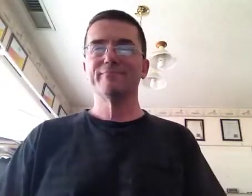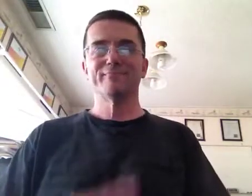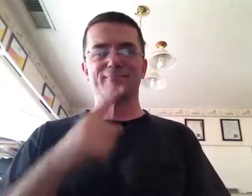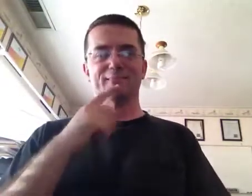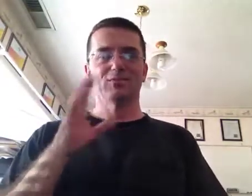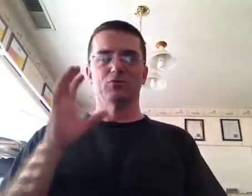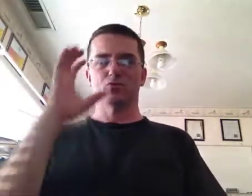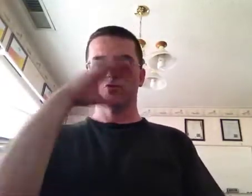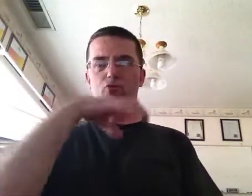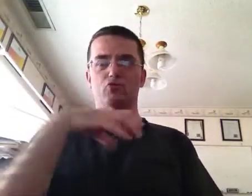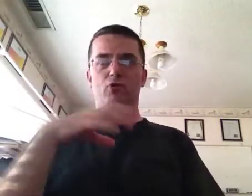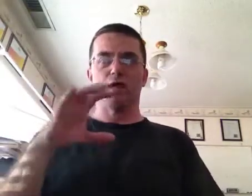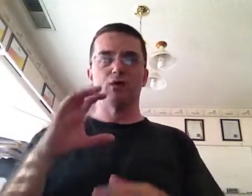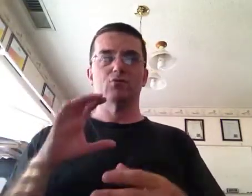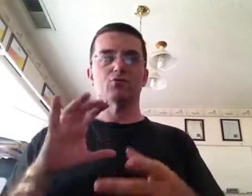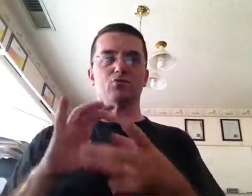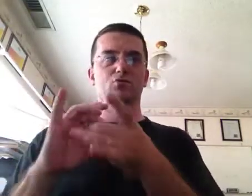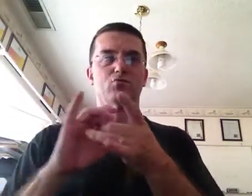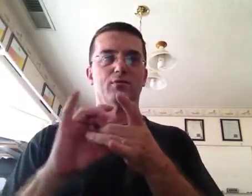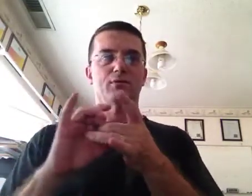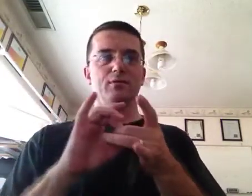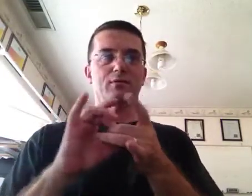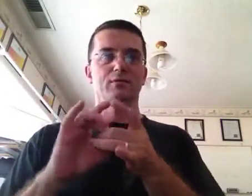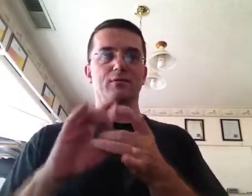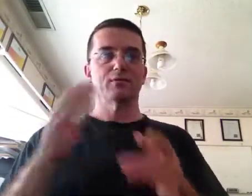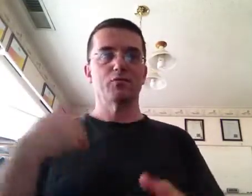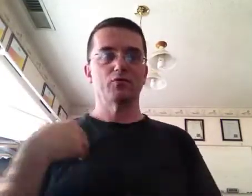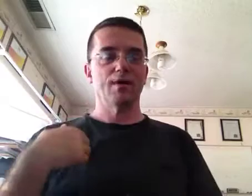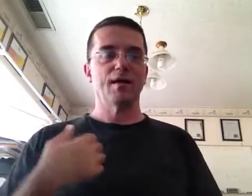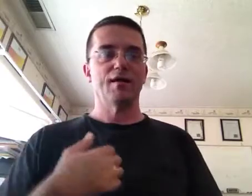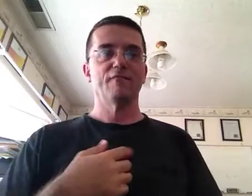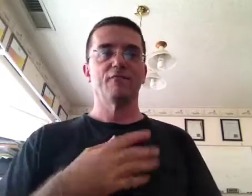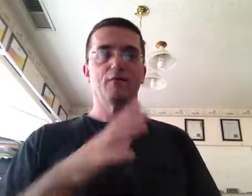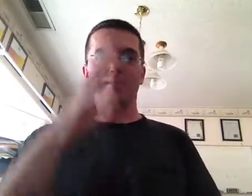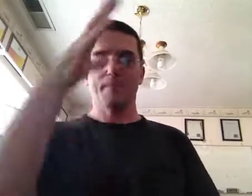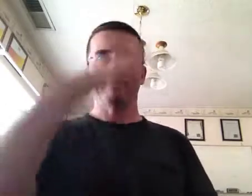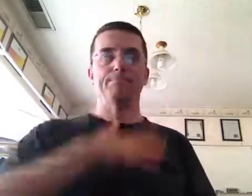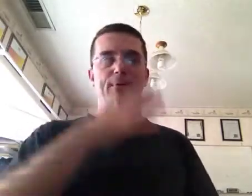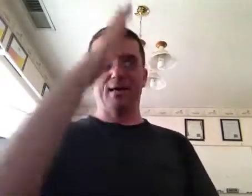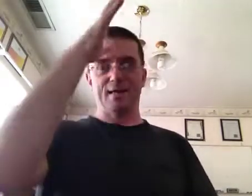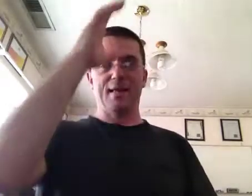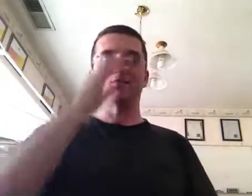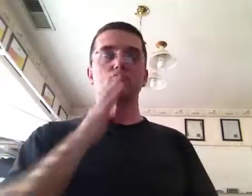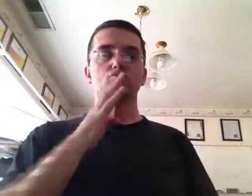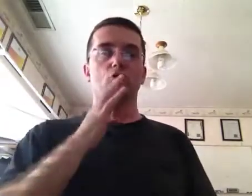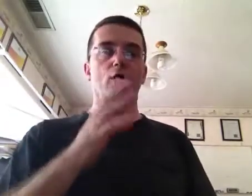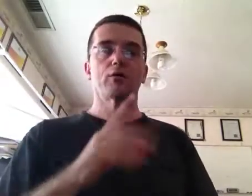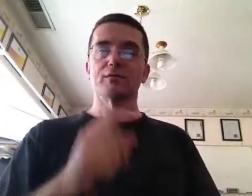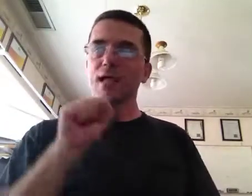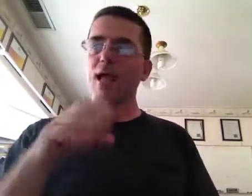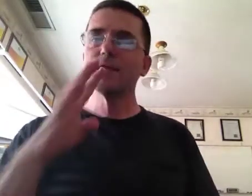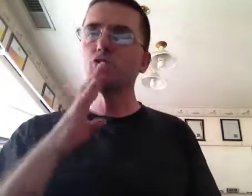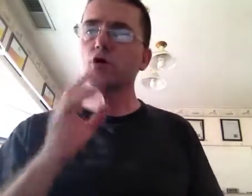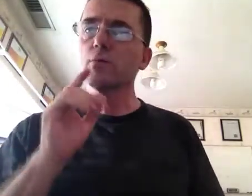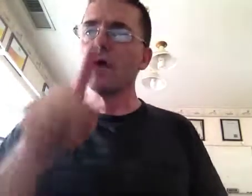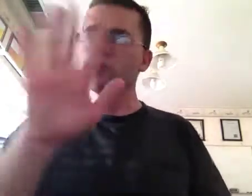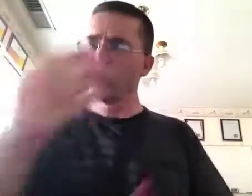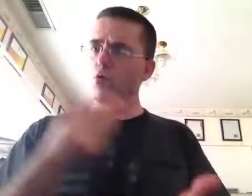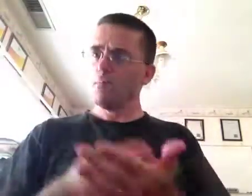strange arrangement you've got. Well, yeah, my dad doesn't talk money. And yeah, he does. He talks about your money.